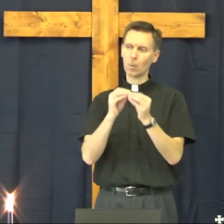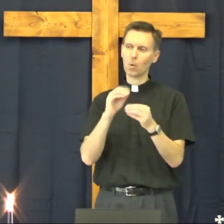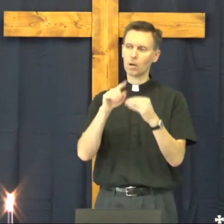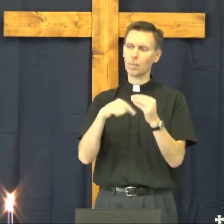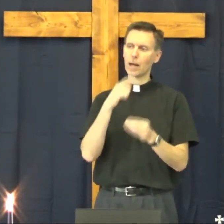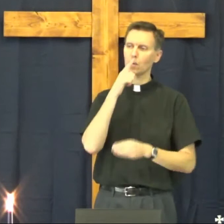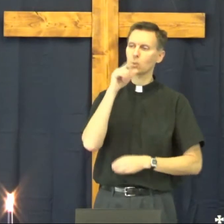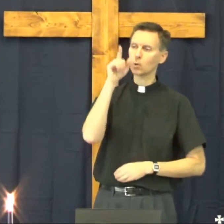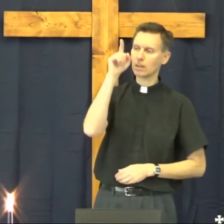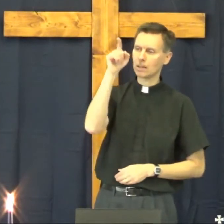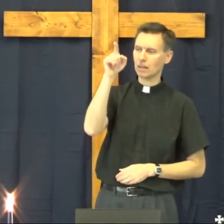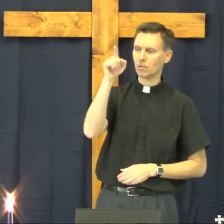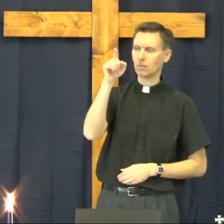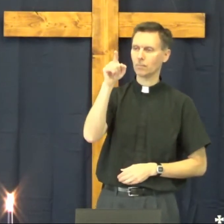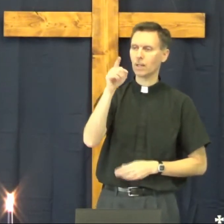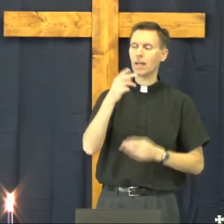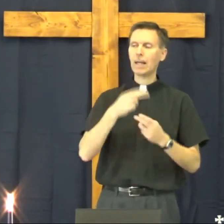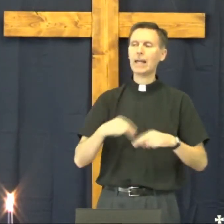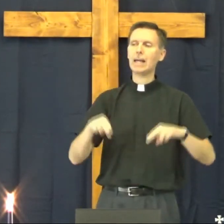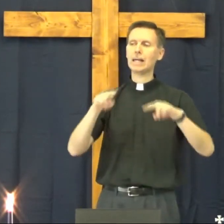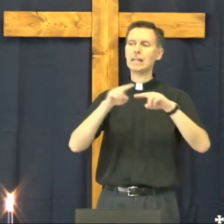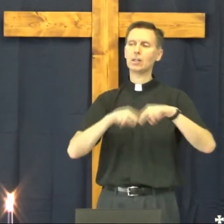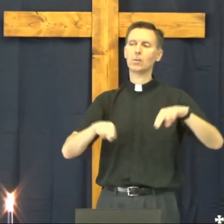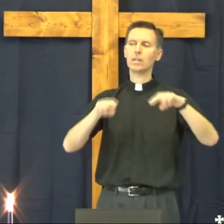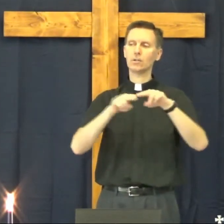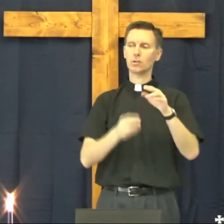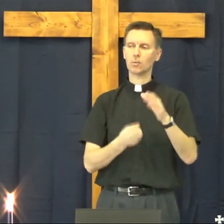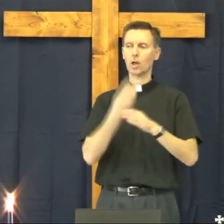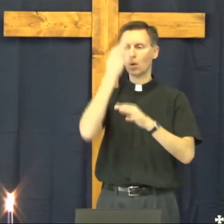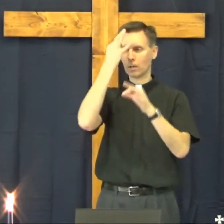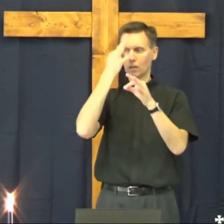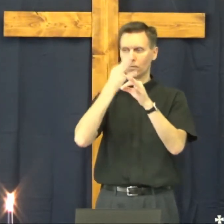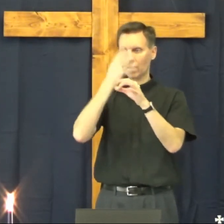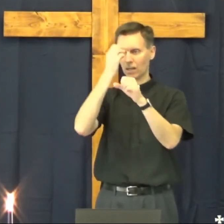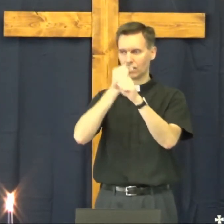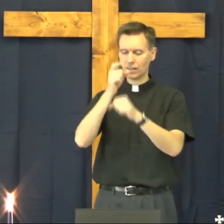more about who He is and increase and grow in our faith.